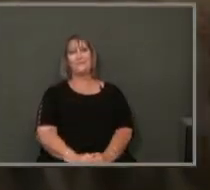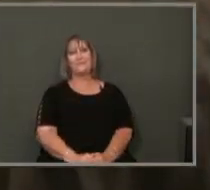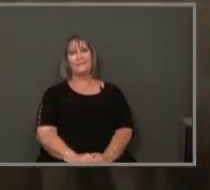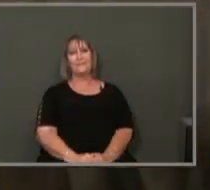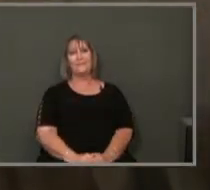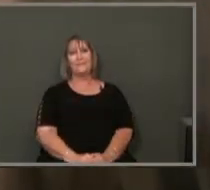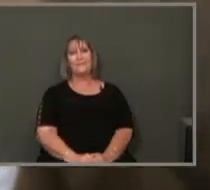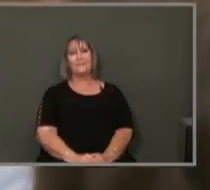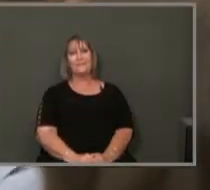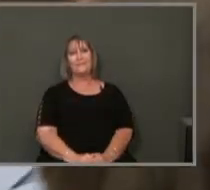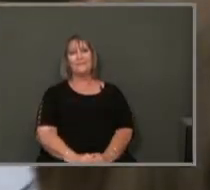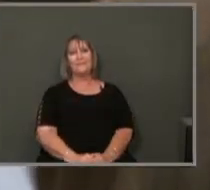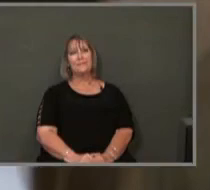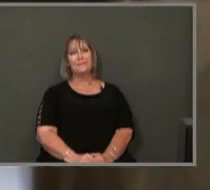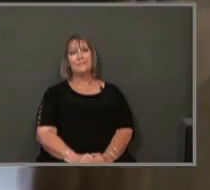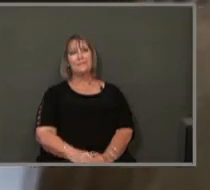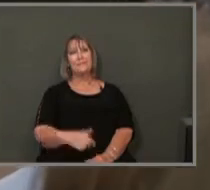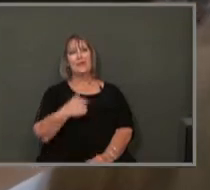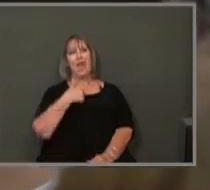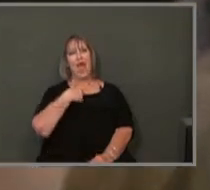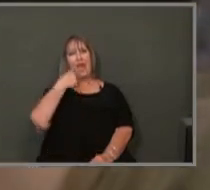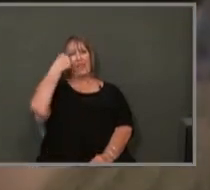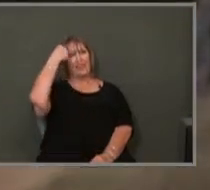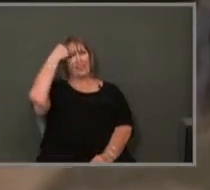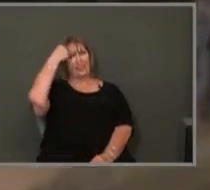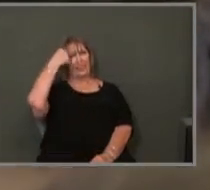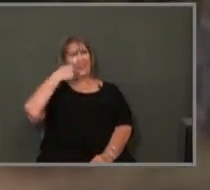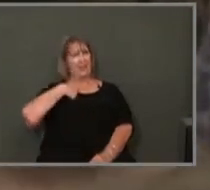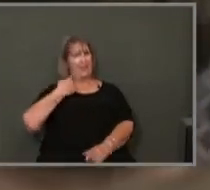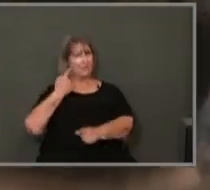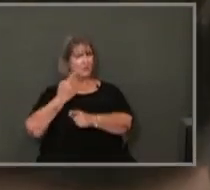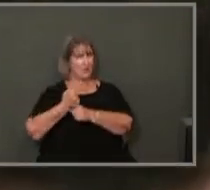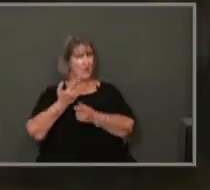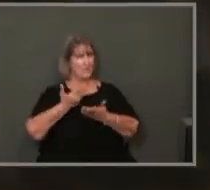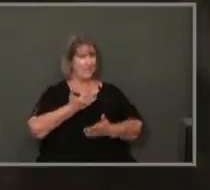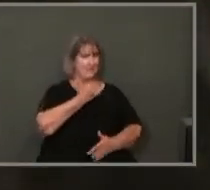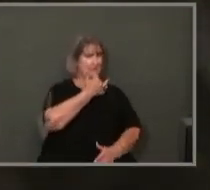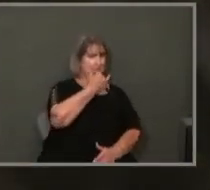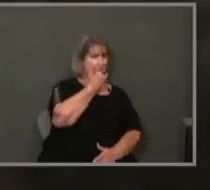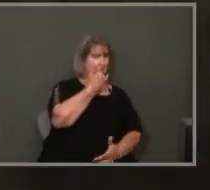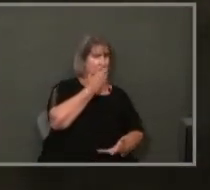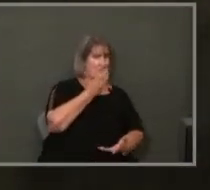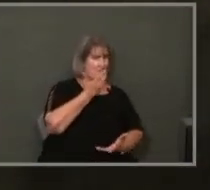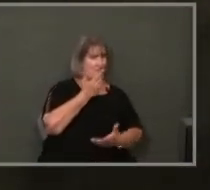Thank you. I think I'm right about this, maybe not.